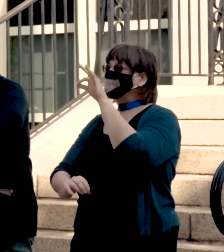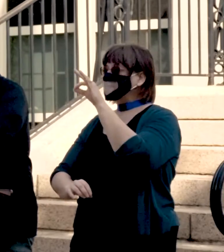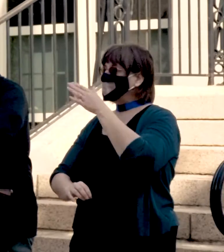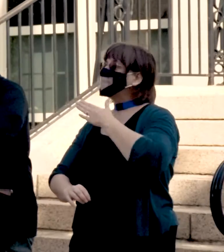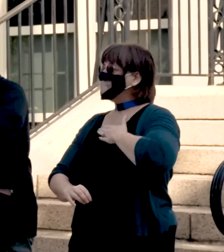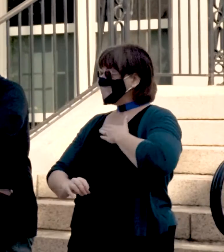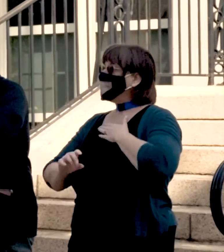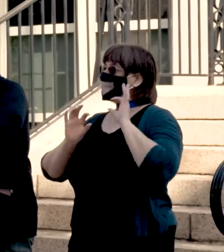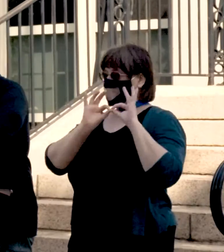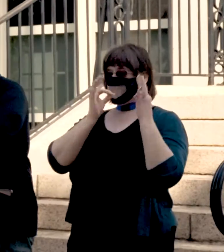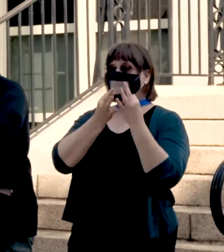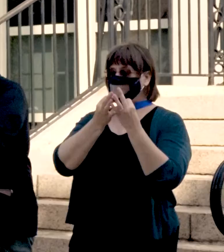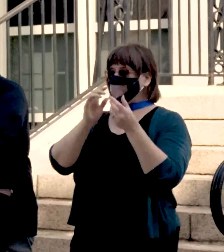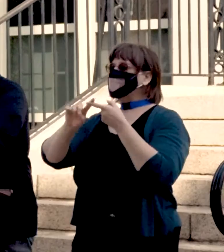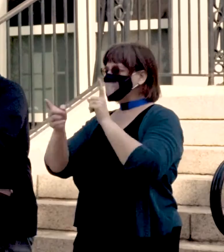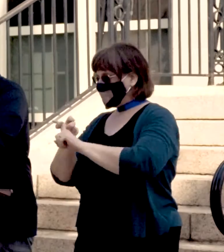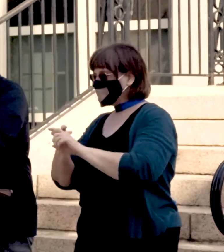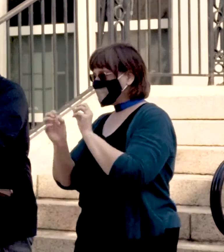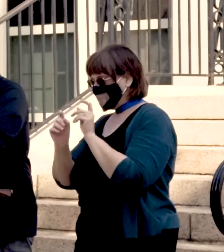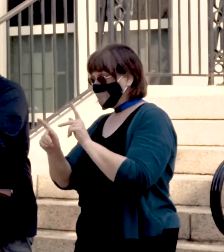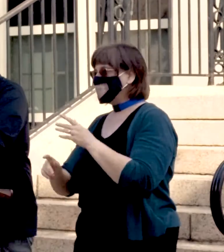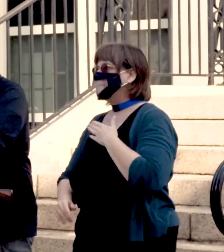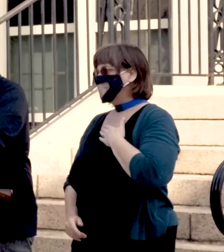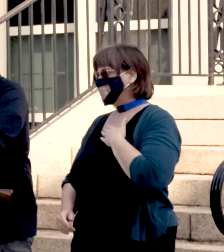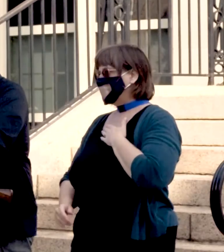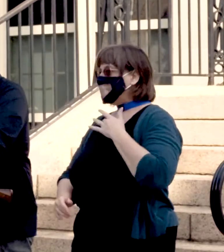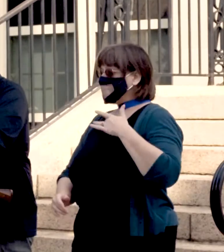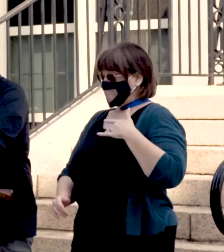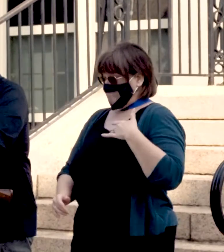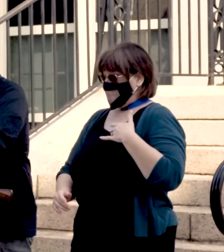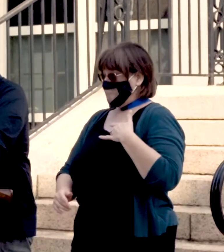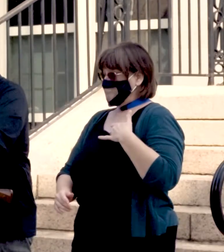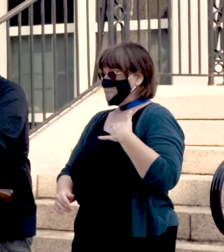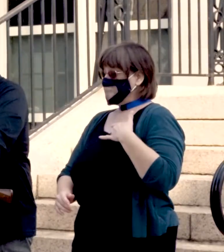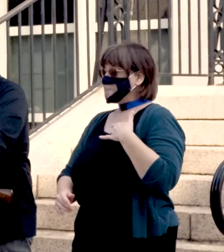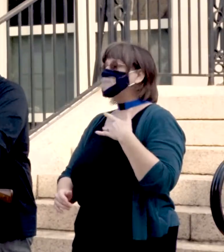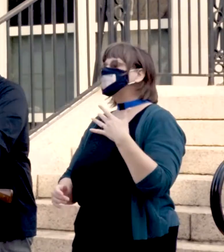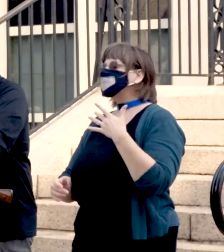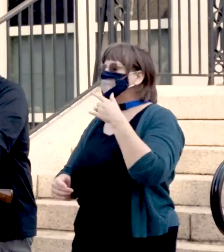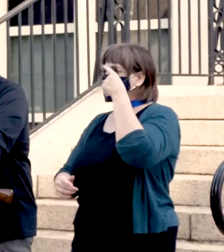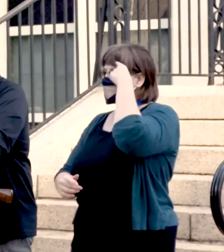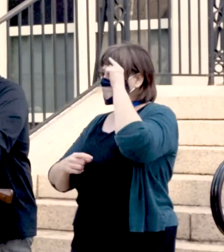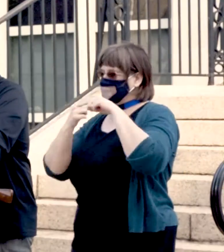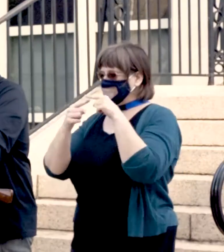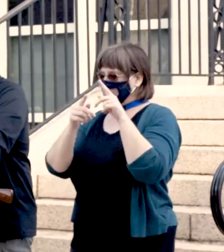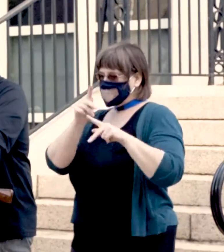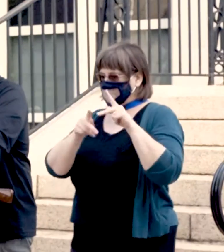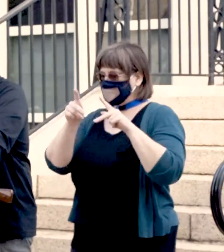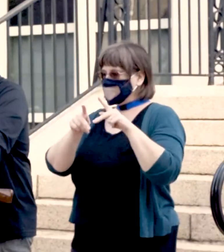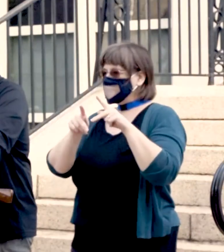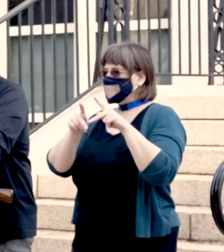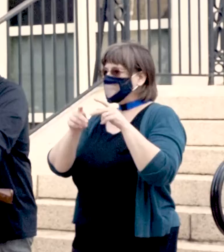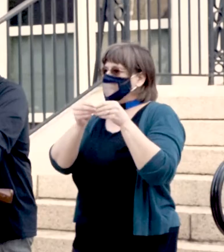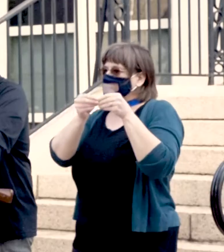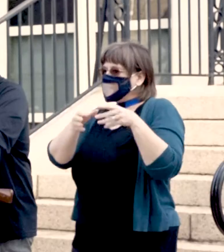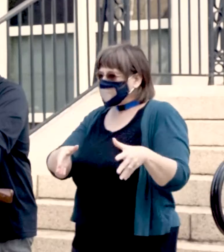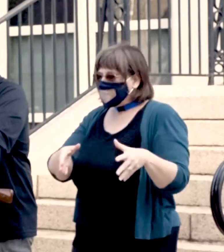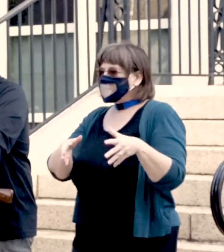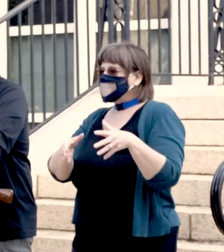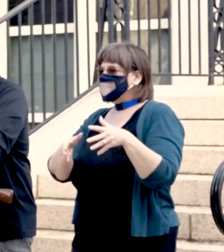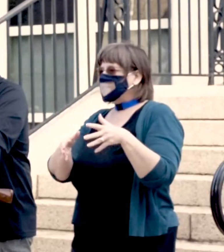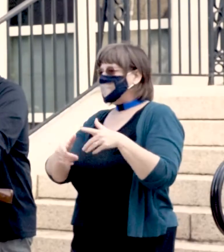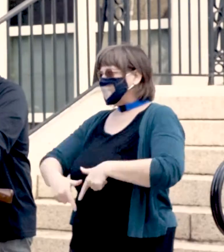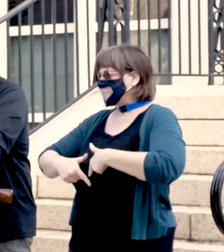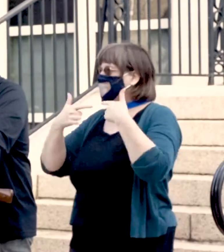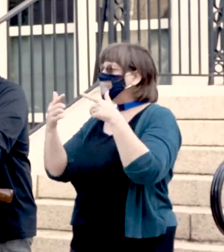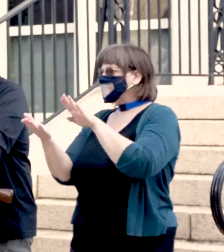everybody was. And then my heart went to those who did lose their lives, the firemen, the policemen,